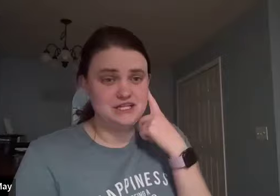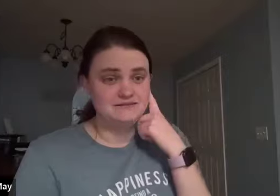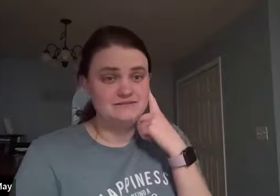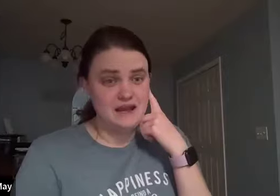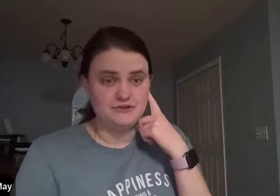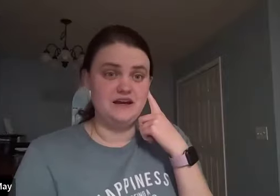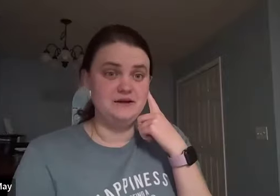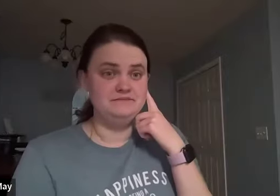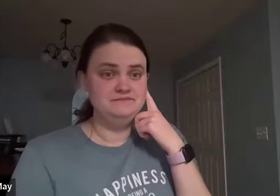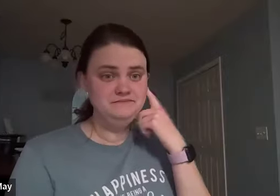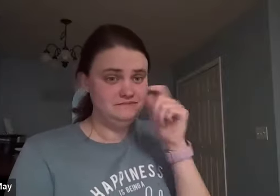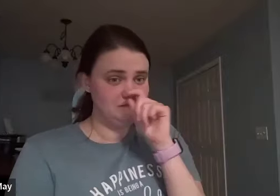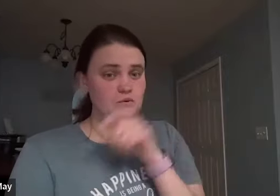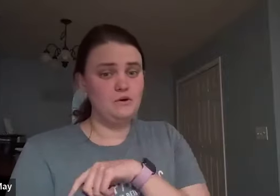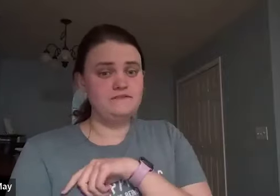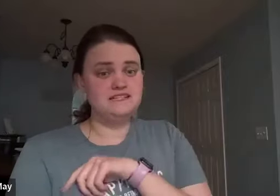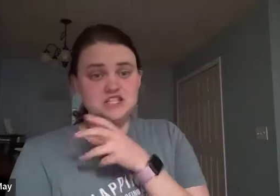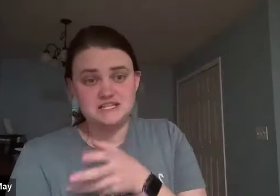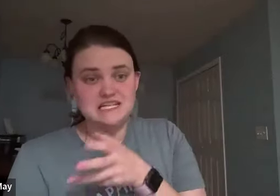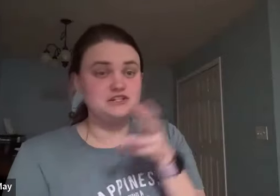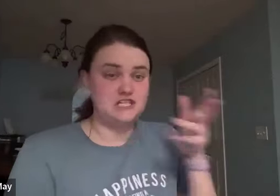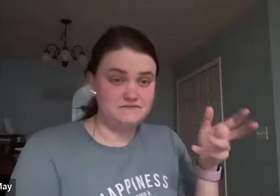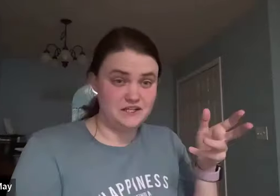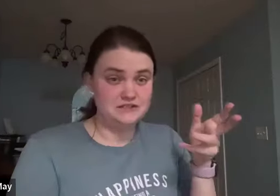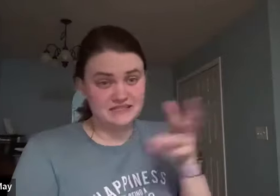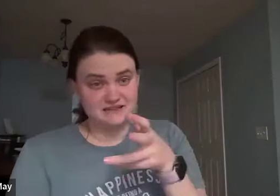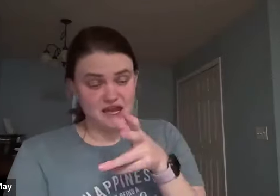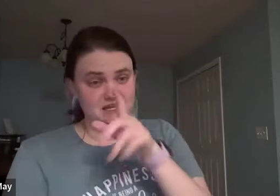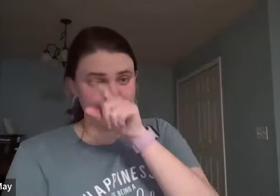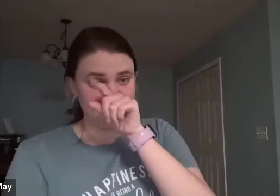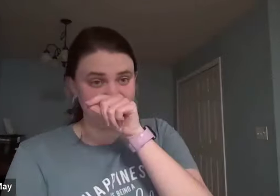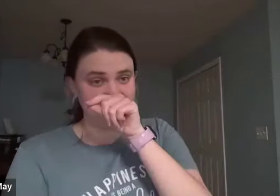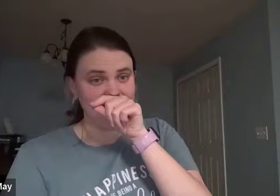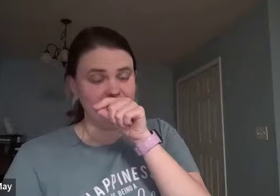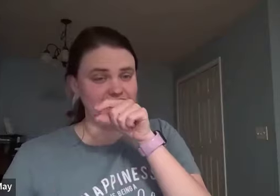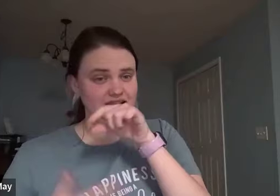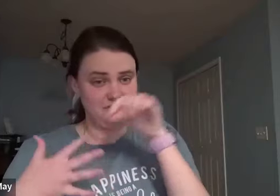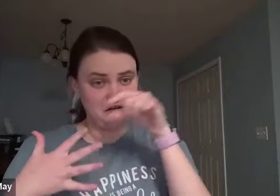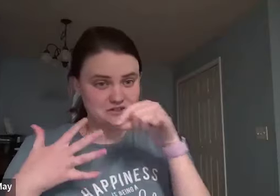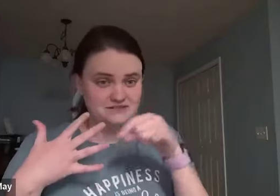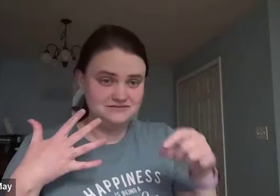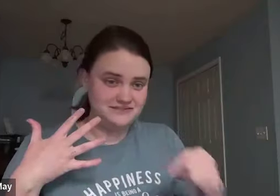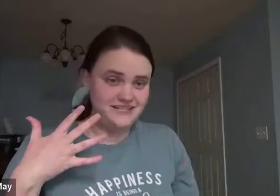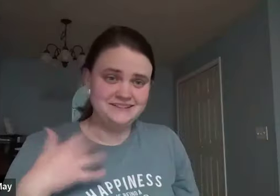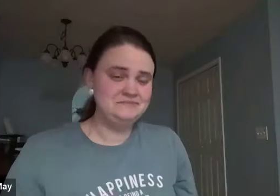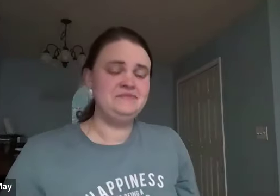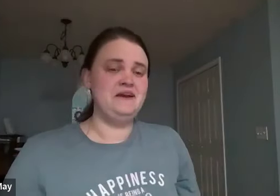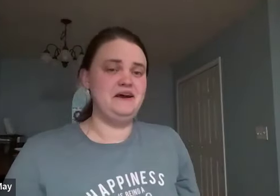chicken every time. Or if it's like chicken tenders, chicken fingers, things like that, it's always chicken and then like fingers.